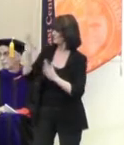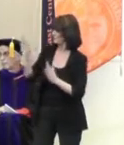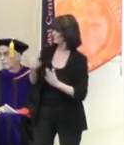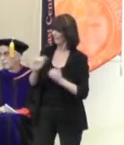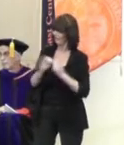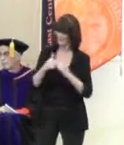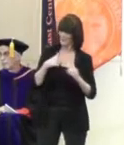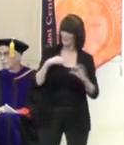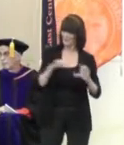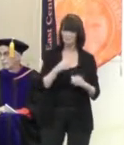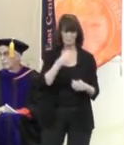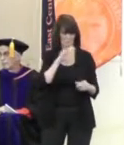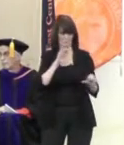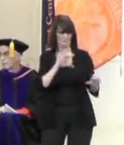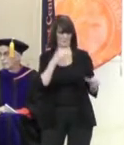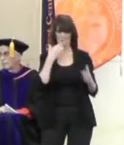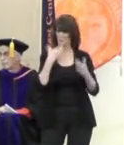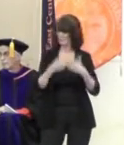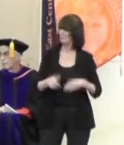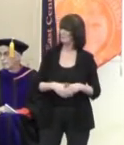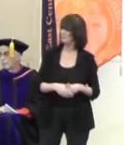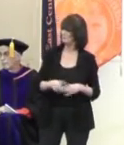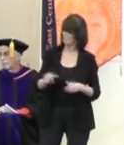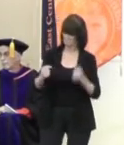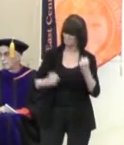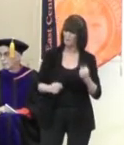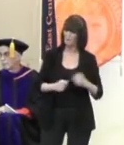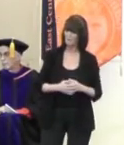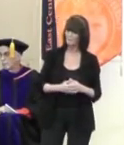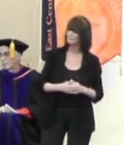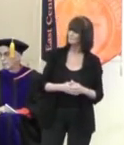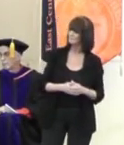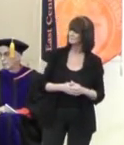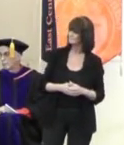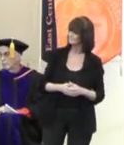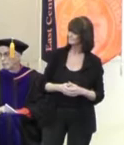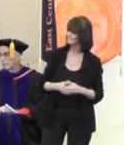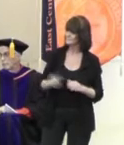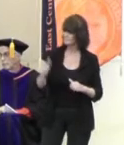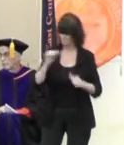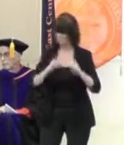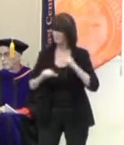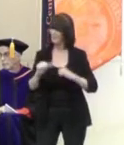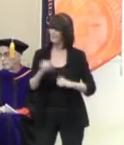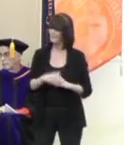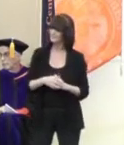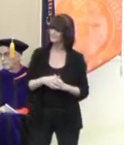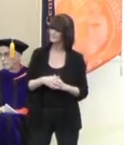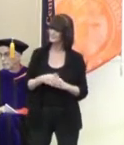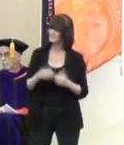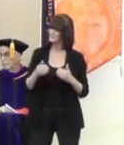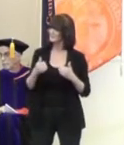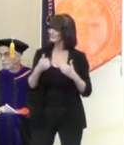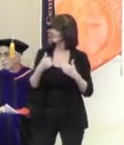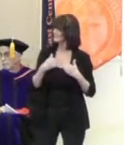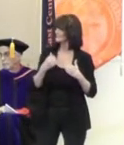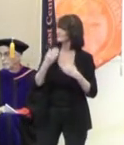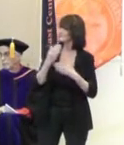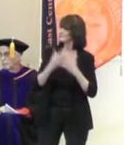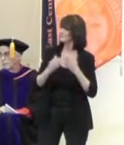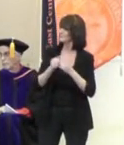said, well, son, you did pretty good. You were strong. You were dramatic. You got some of your figures